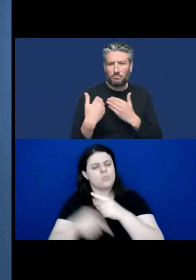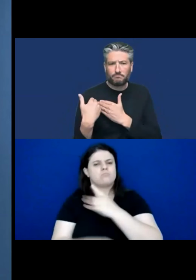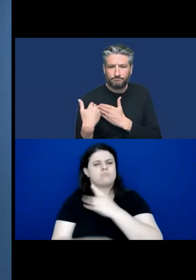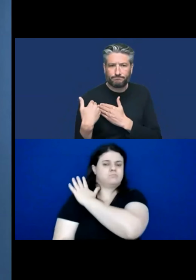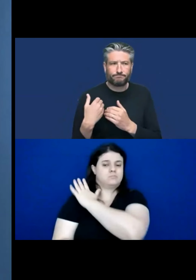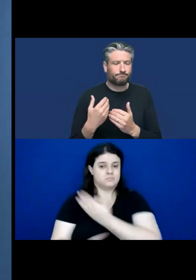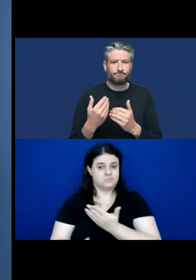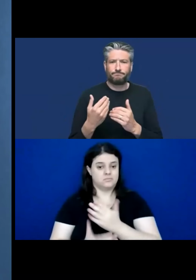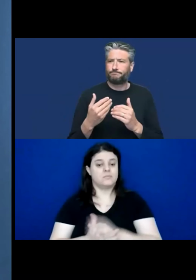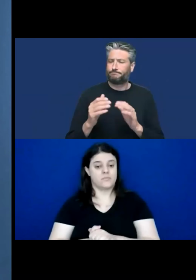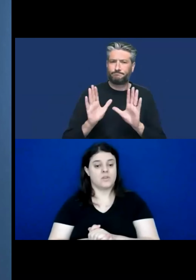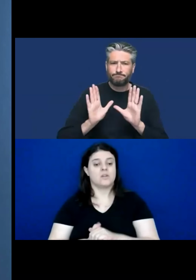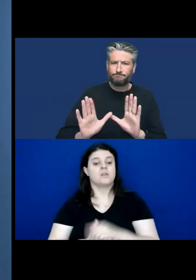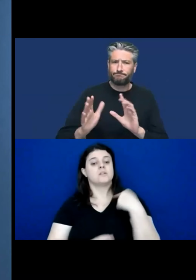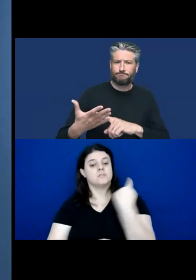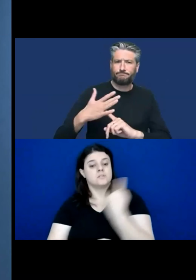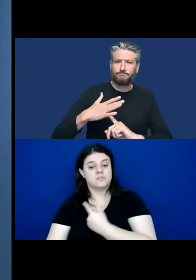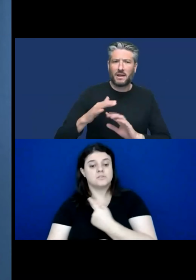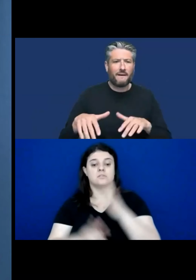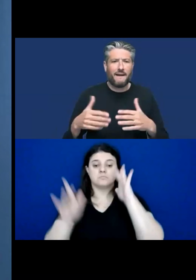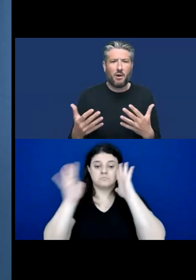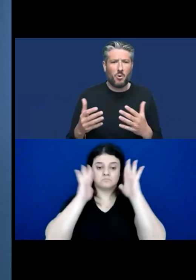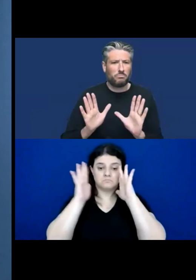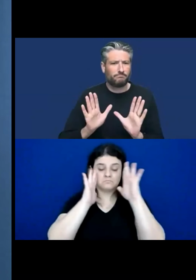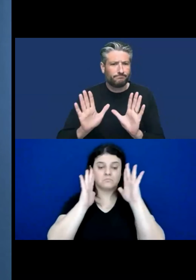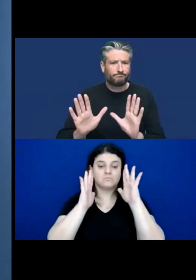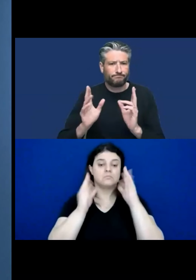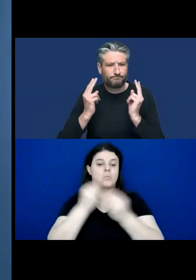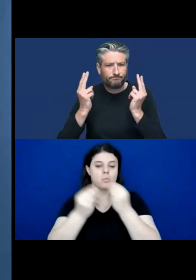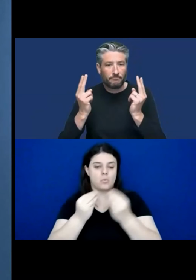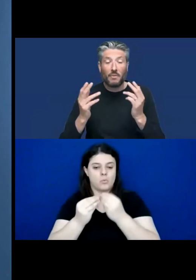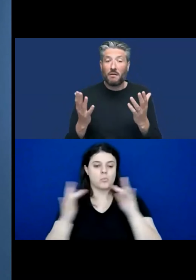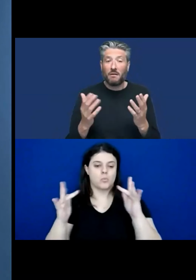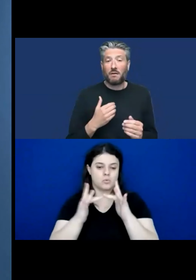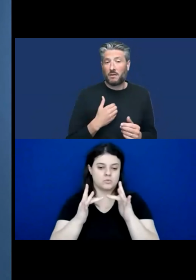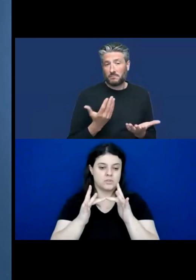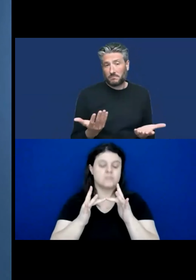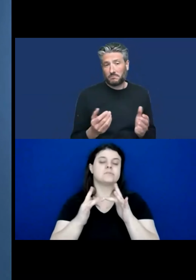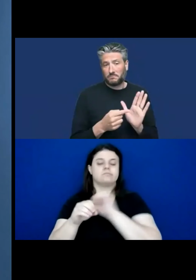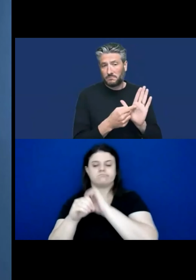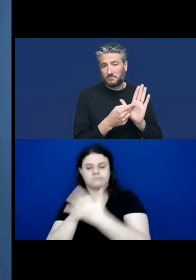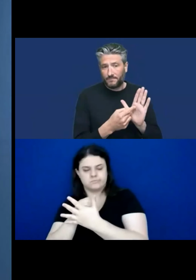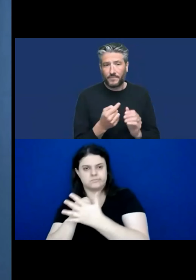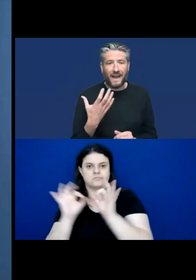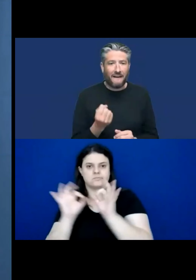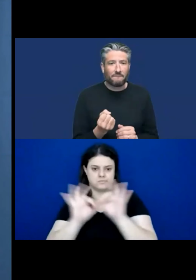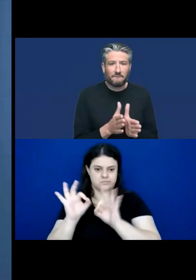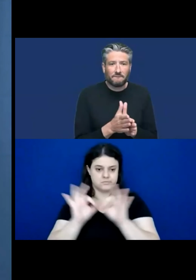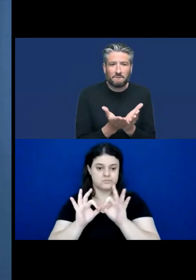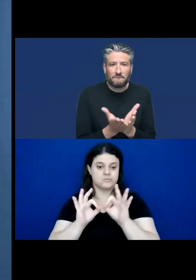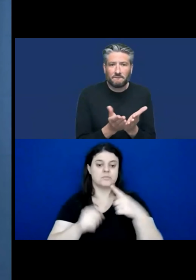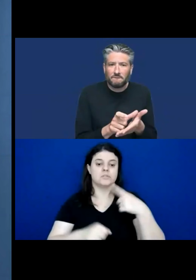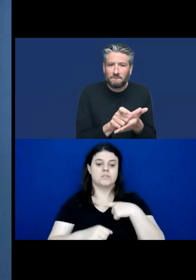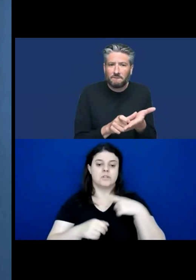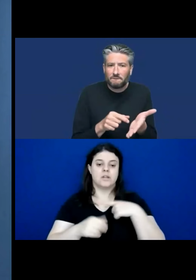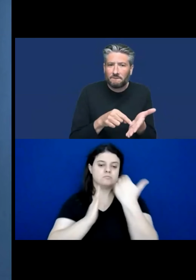We have made and sent out a leaflet connected to COVID-19 and some guidelines when it comes